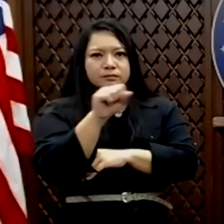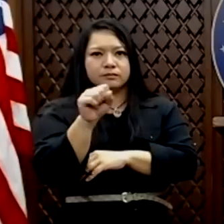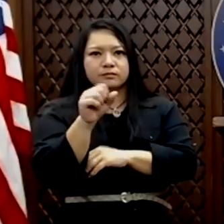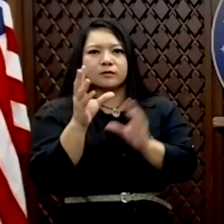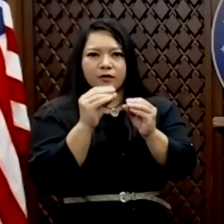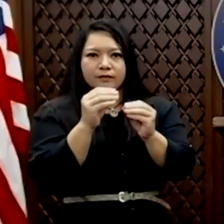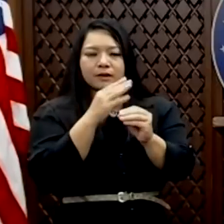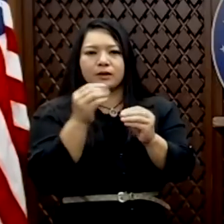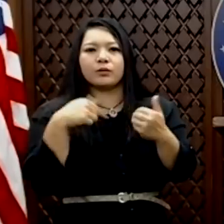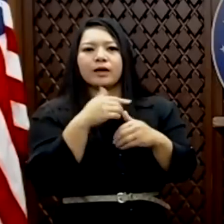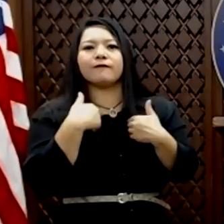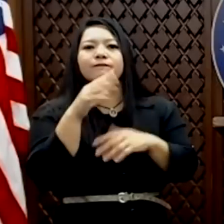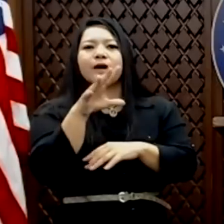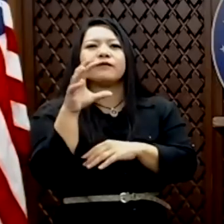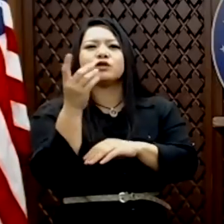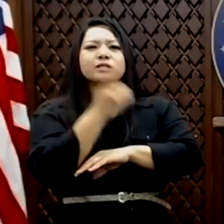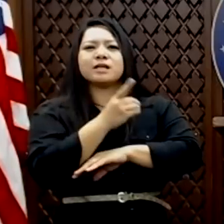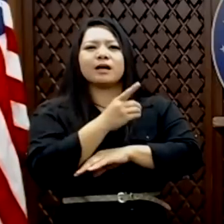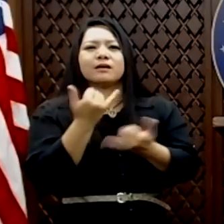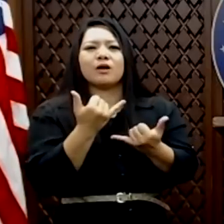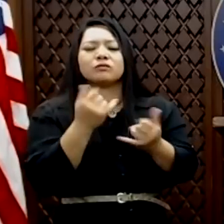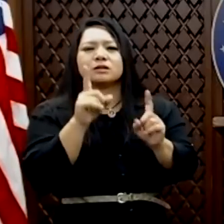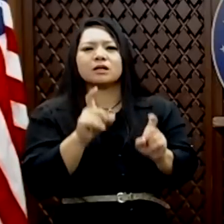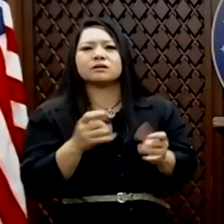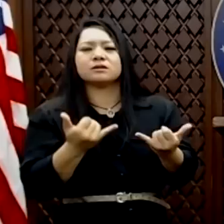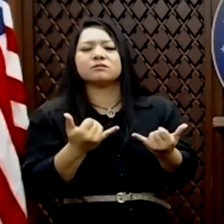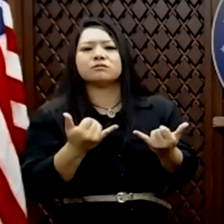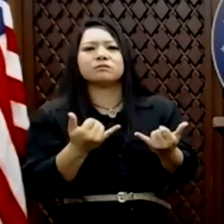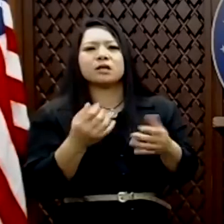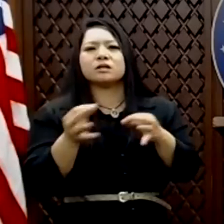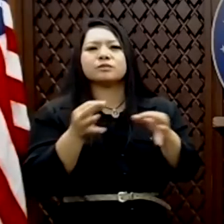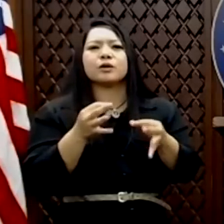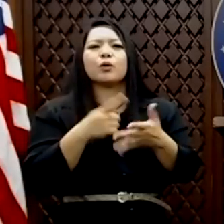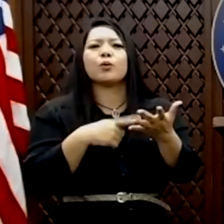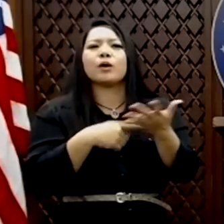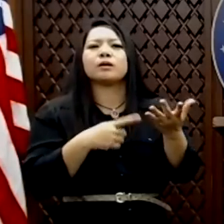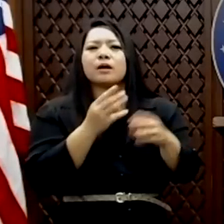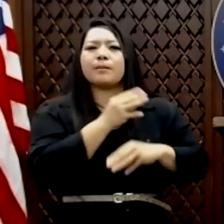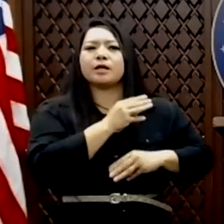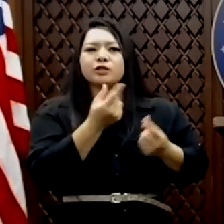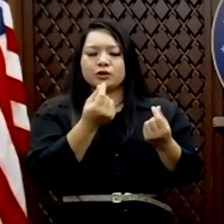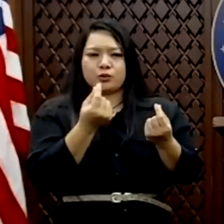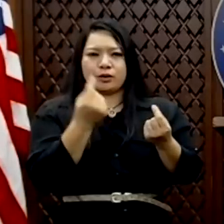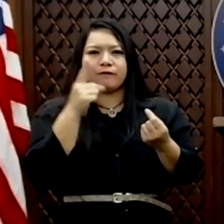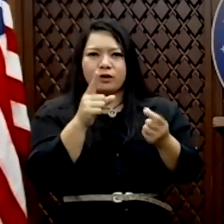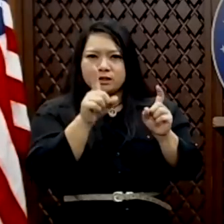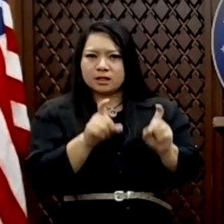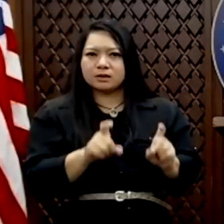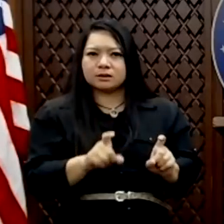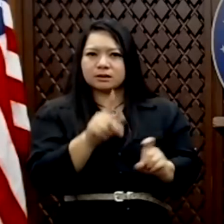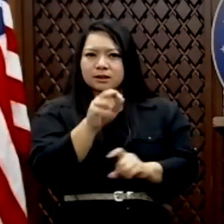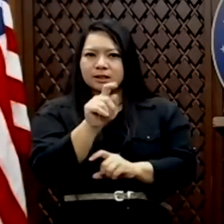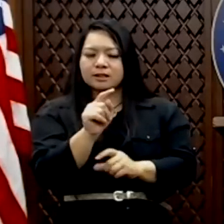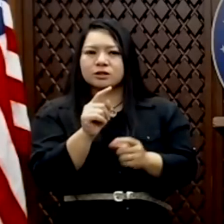are up to 500 a day or so. Can you just explain to us what the military is doing in terms of